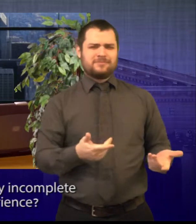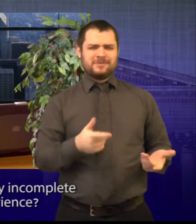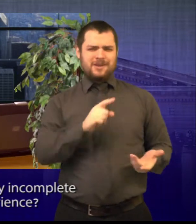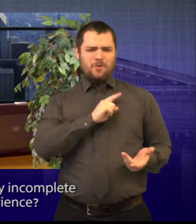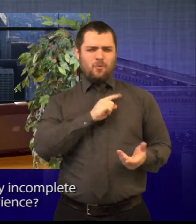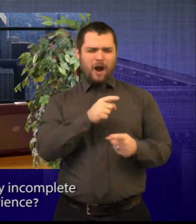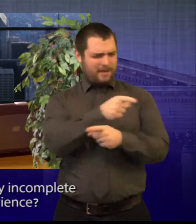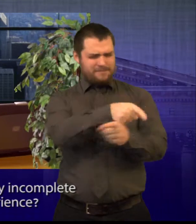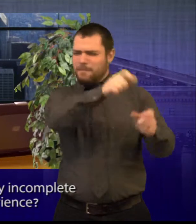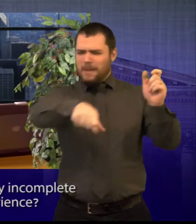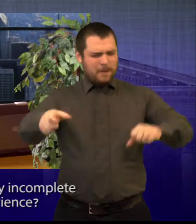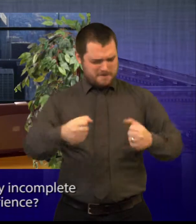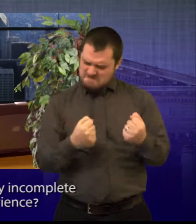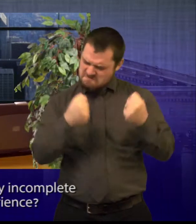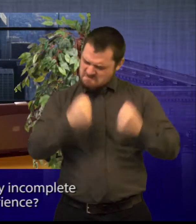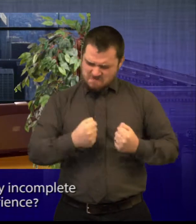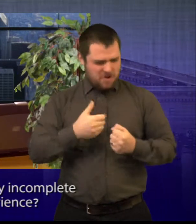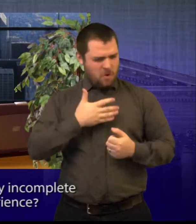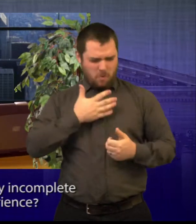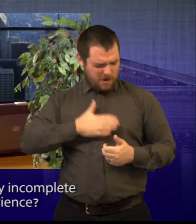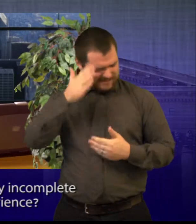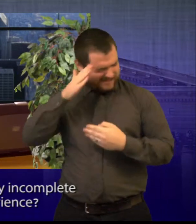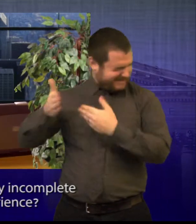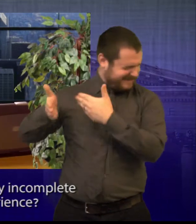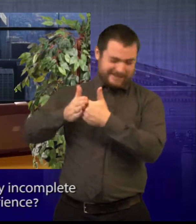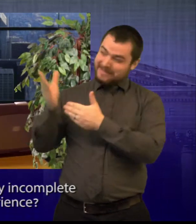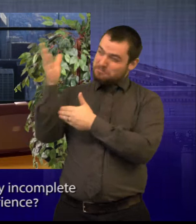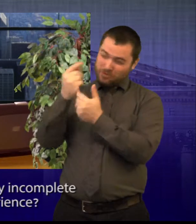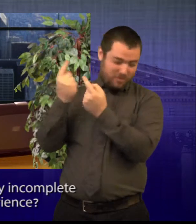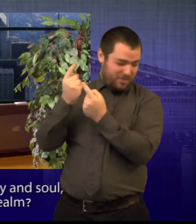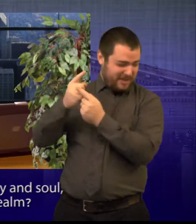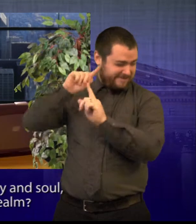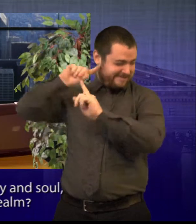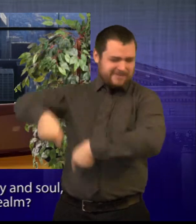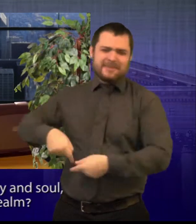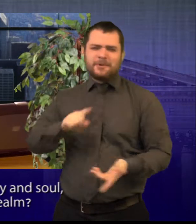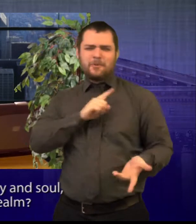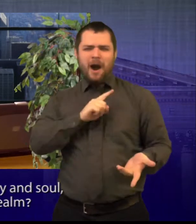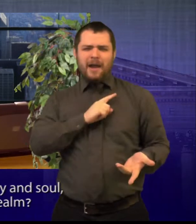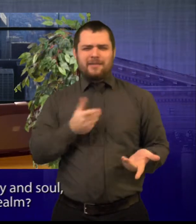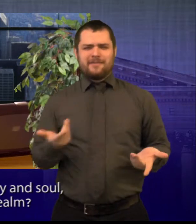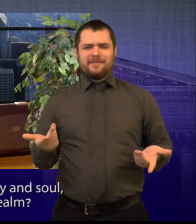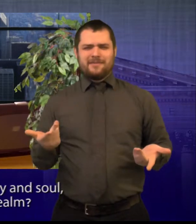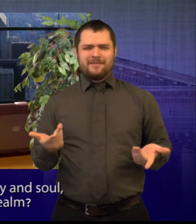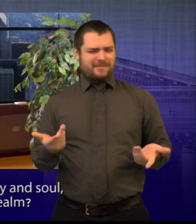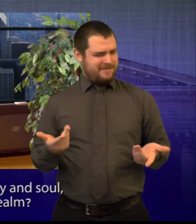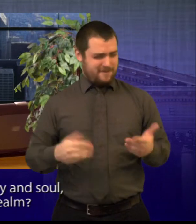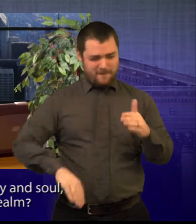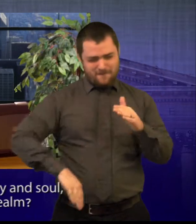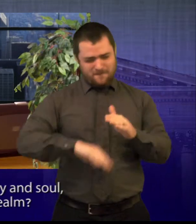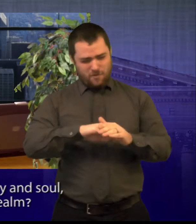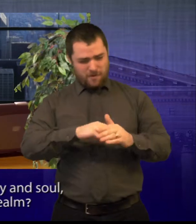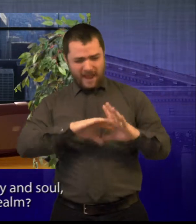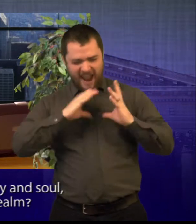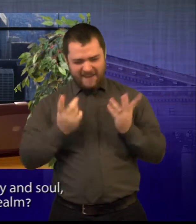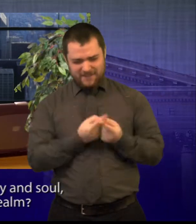determined to stay incomplete and without spiritual experience? Why do we give ourselves, body and